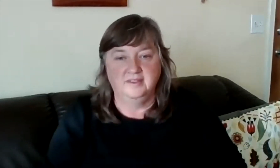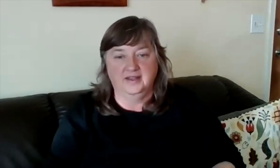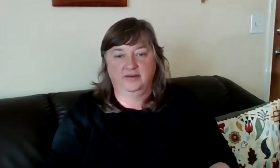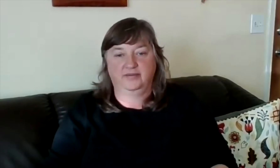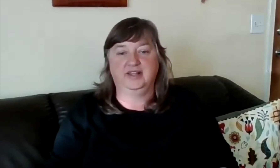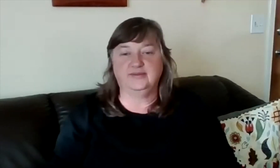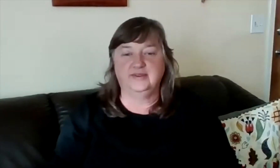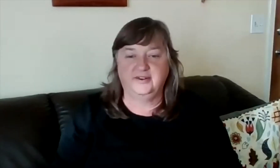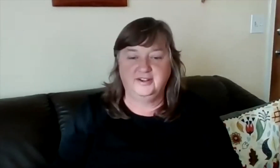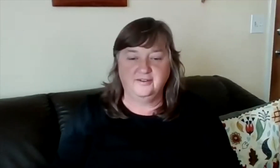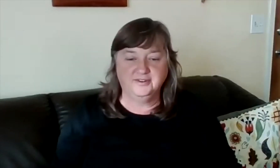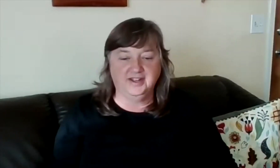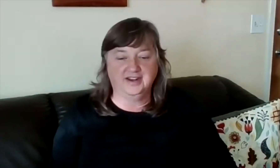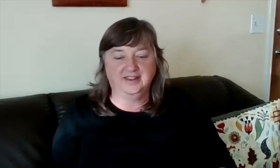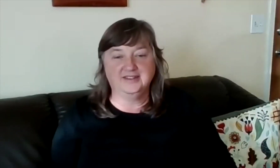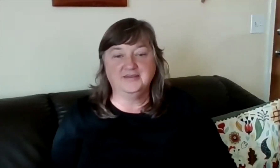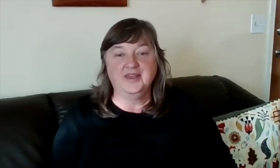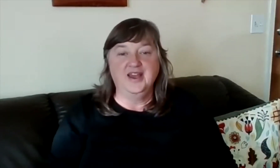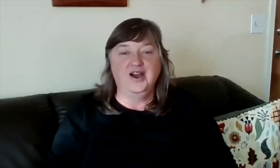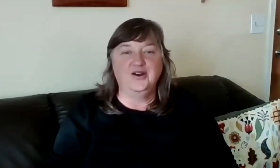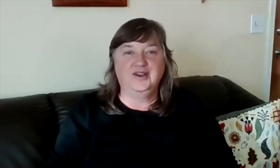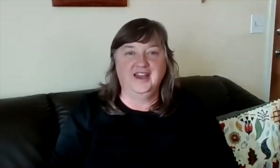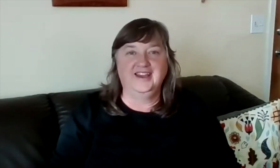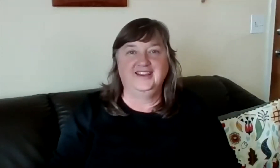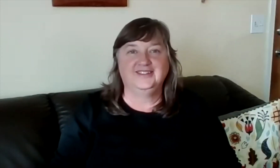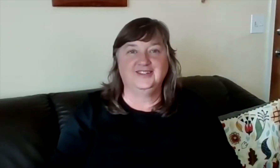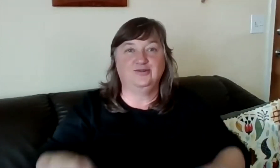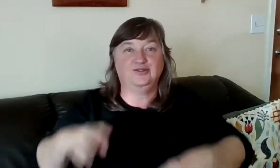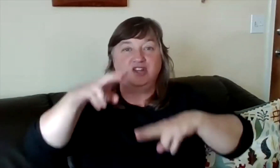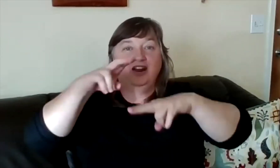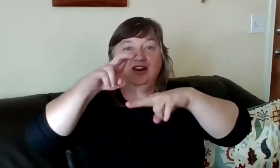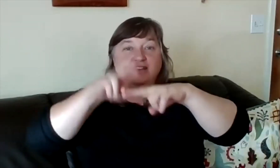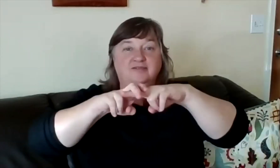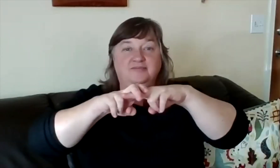I didn't realize we'd already covered a lot of these. Okay, so chair,